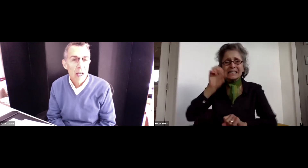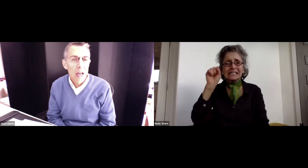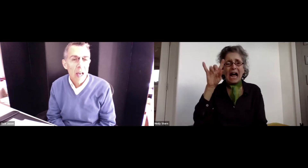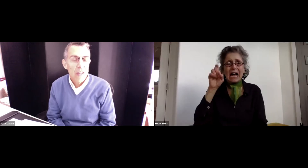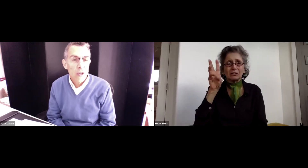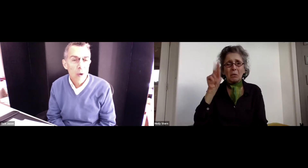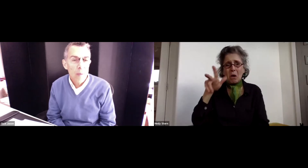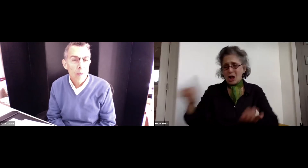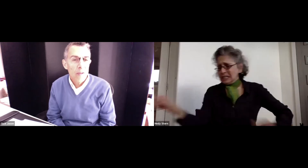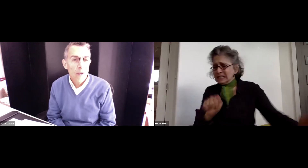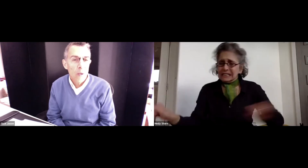and scrub the floors.